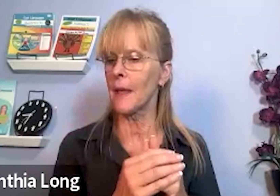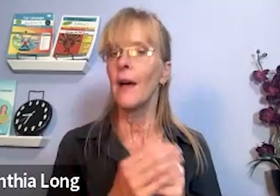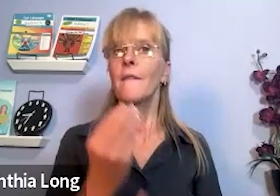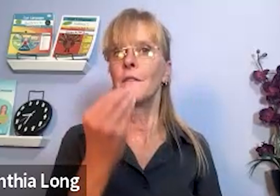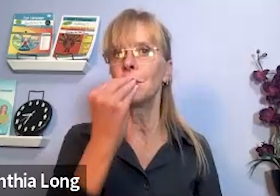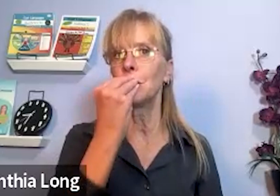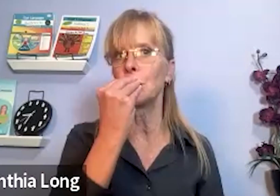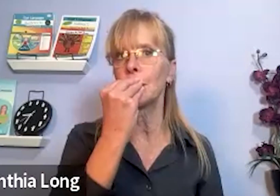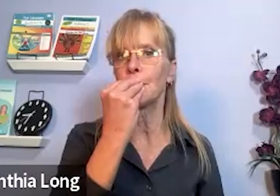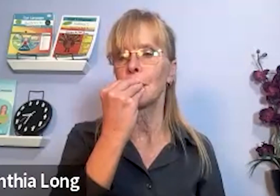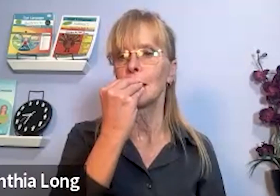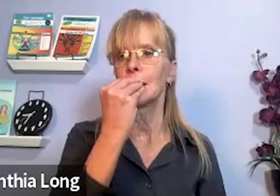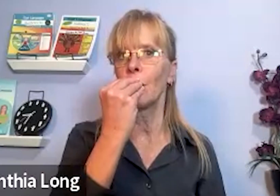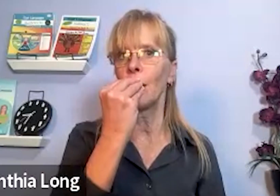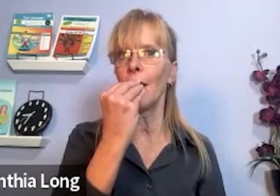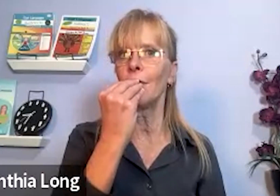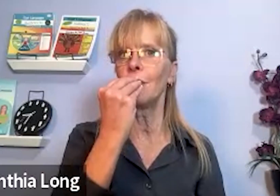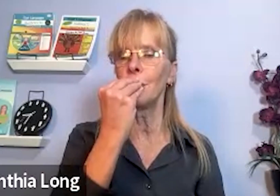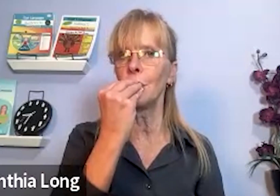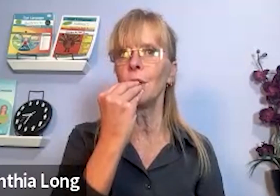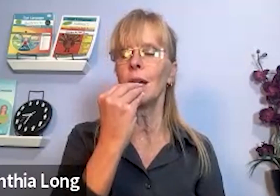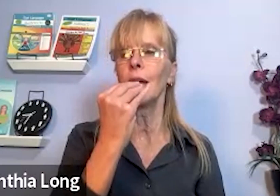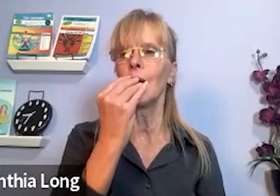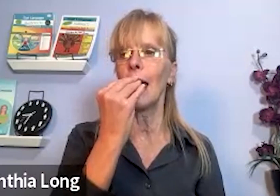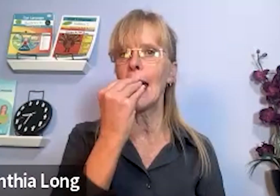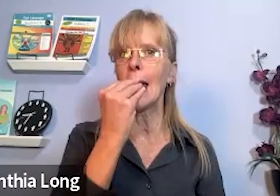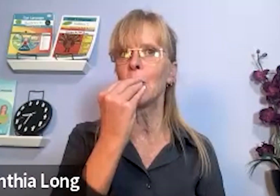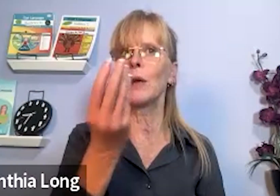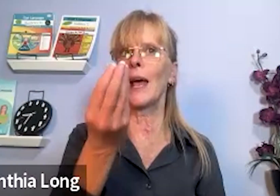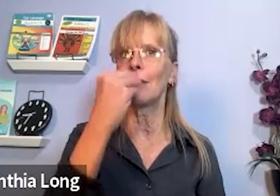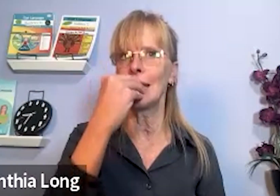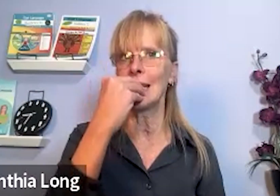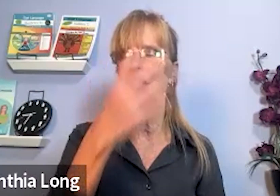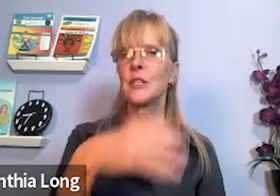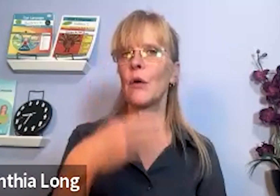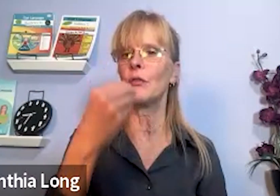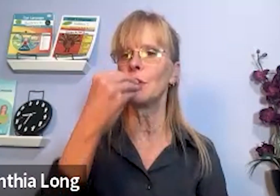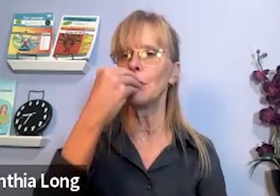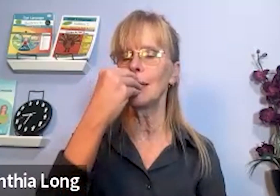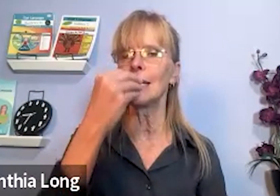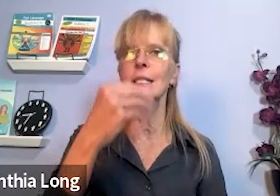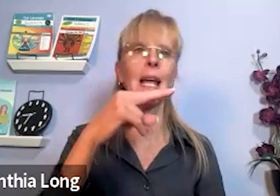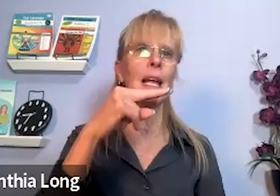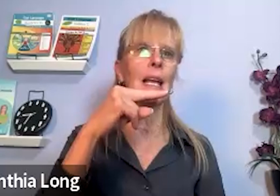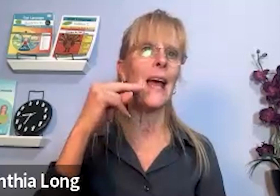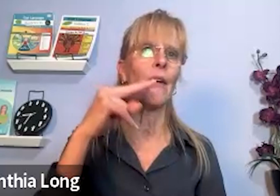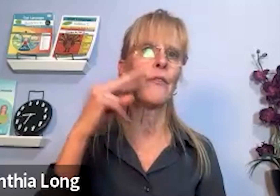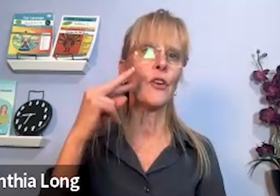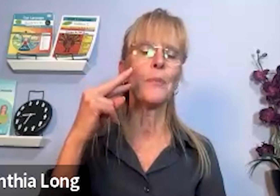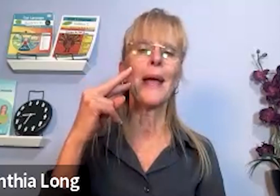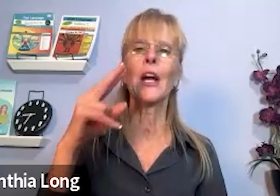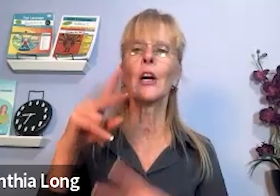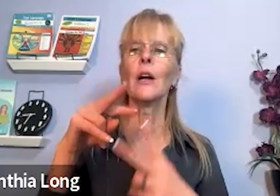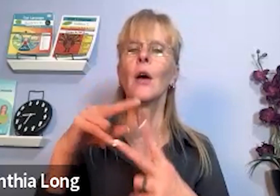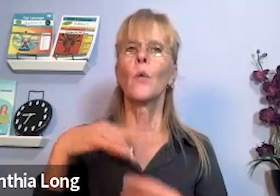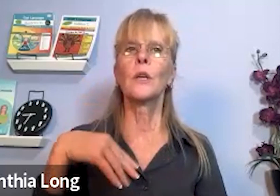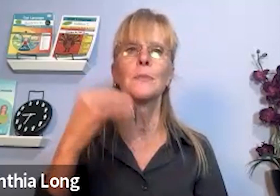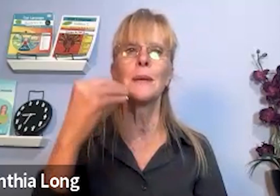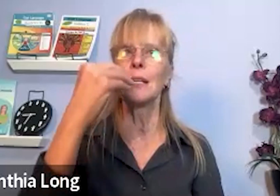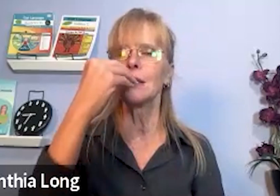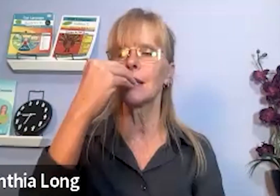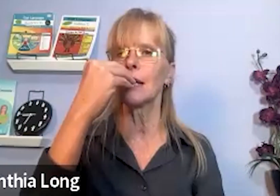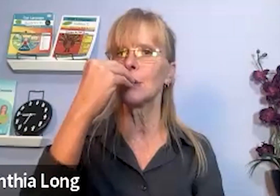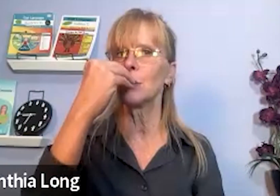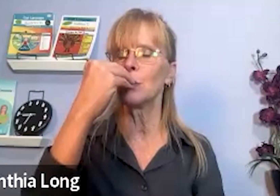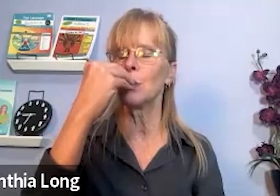hands. Food. So we have food and we have eat. So food is a noun verb pair,